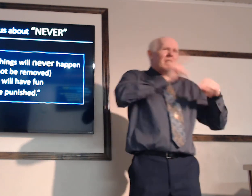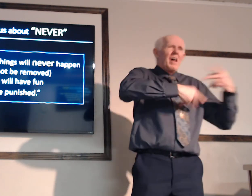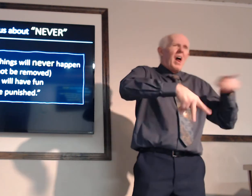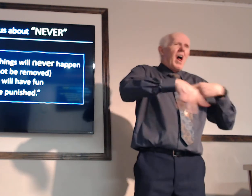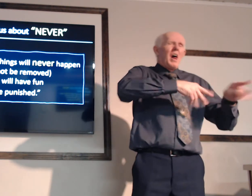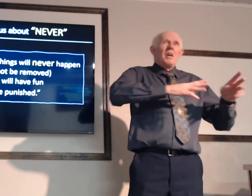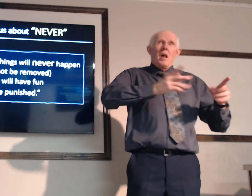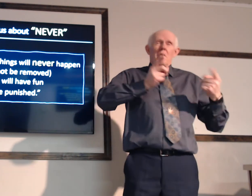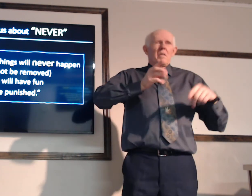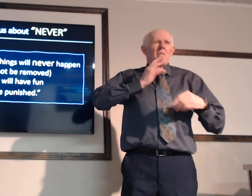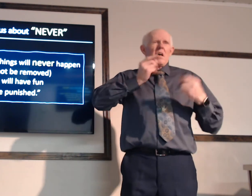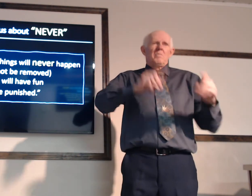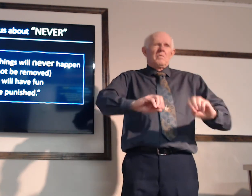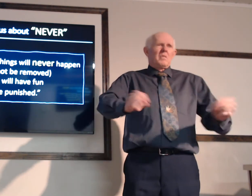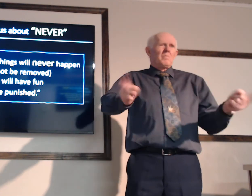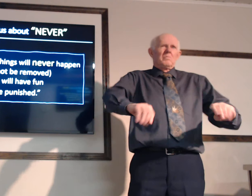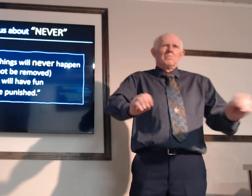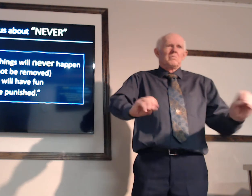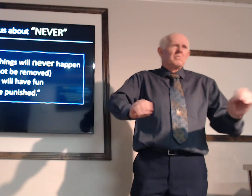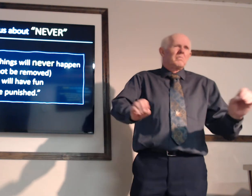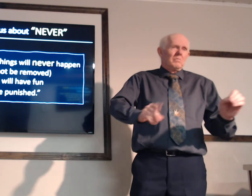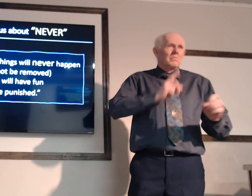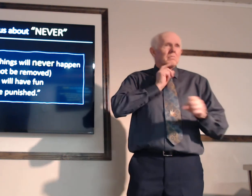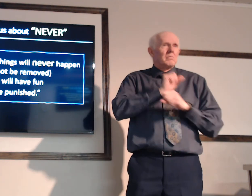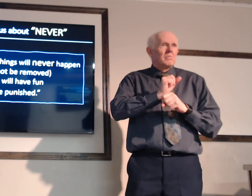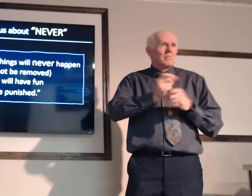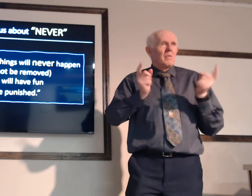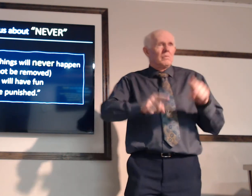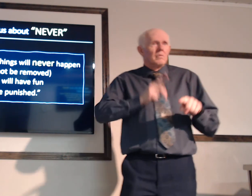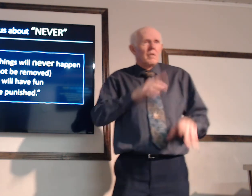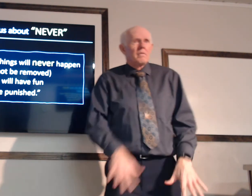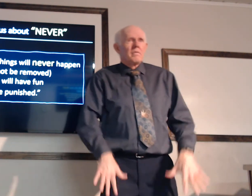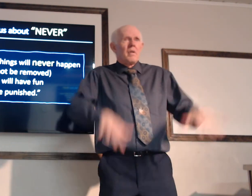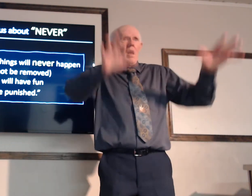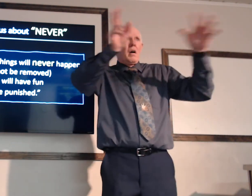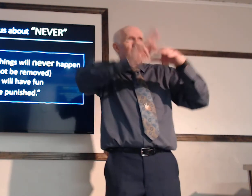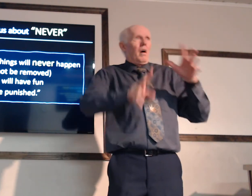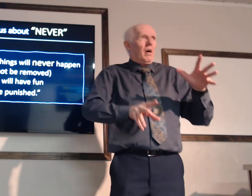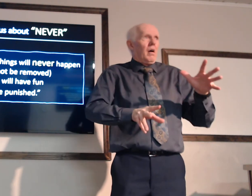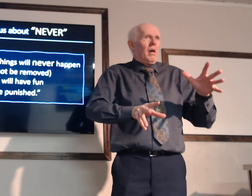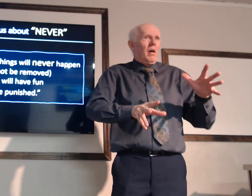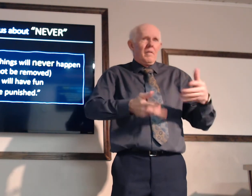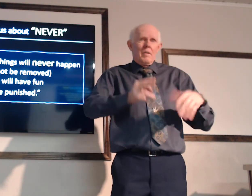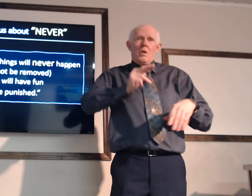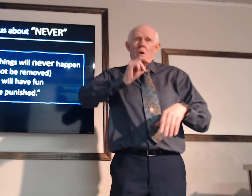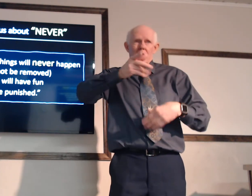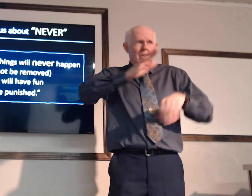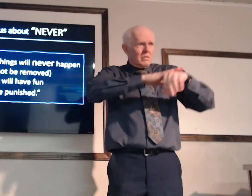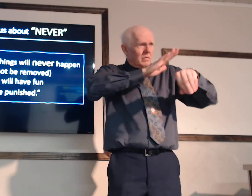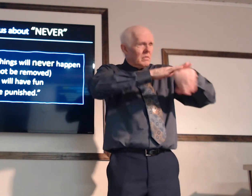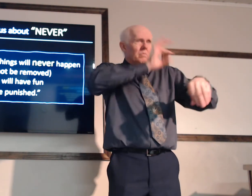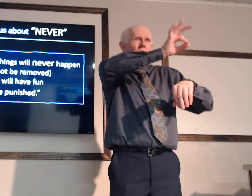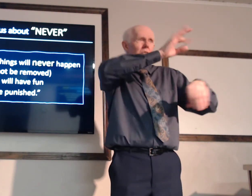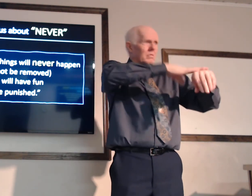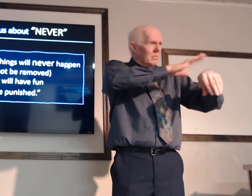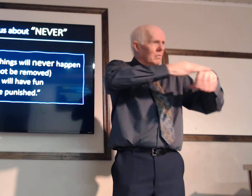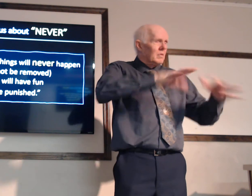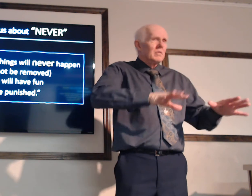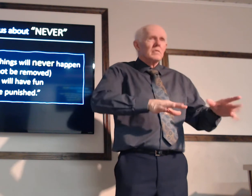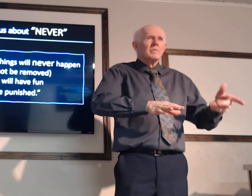They partied, they had fun, they thought it would never happen. But it did happen, it flooded. Noah warned them, he preached